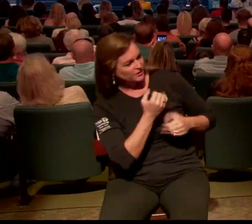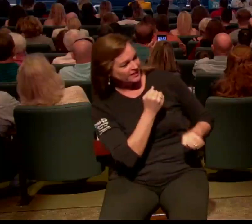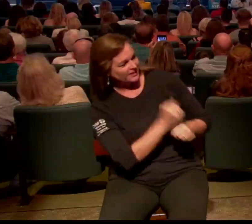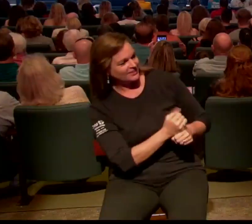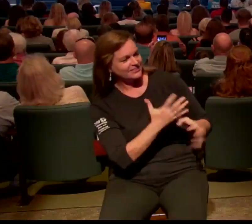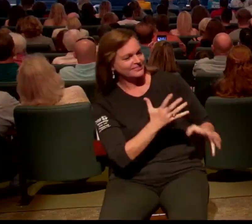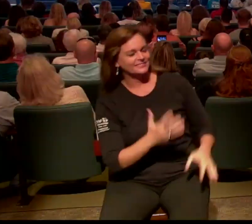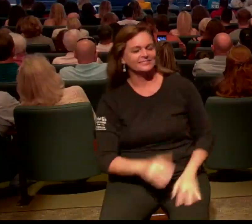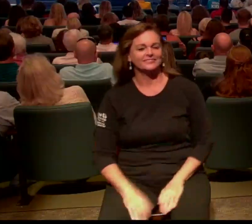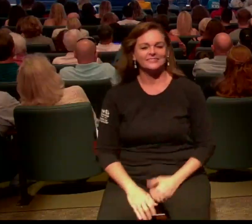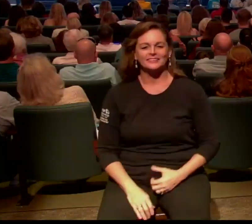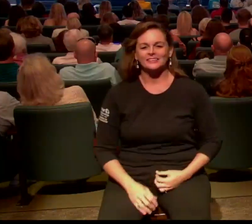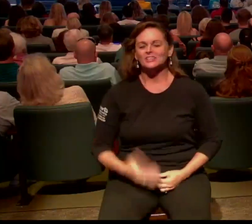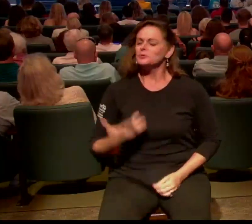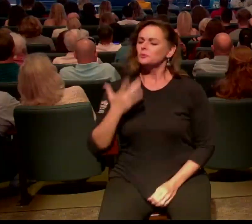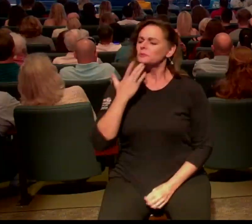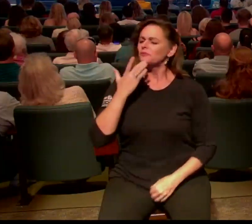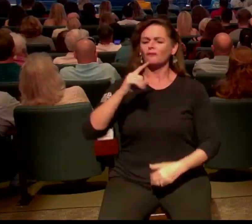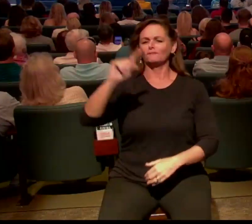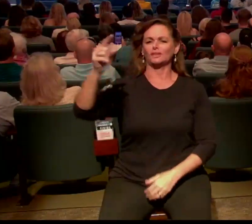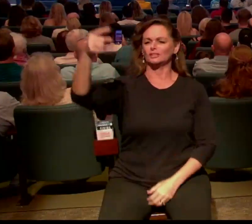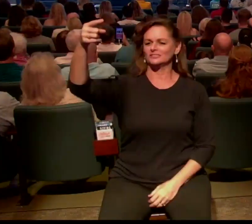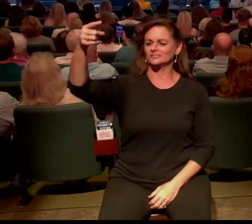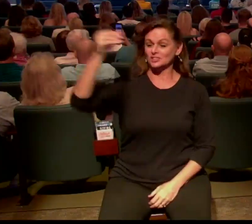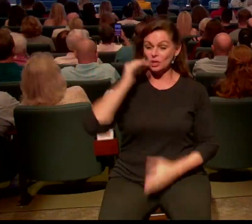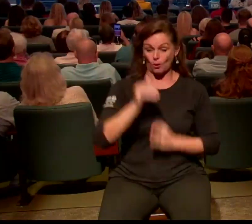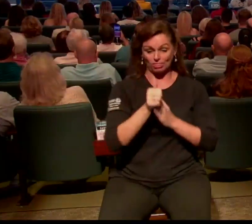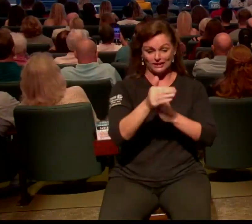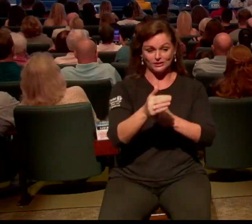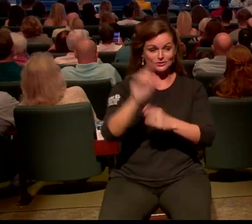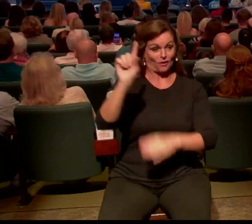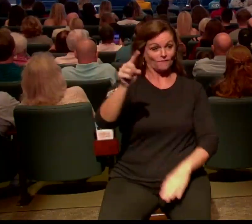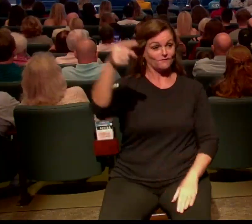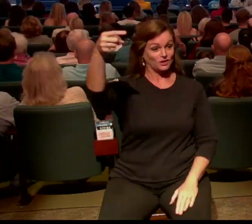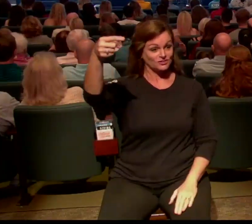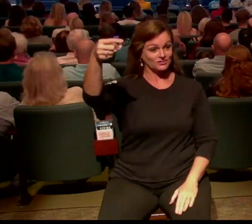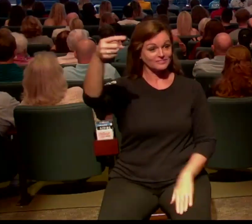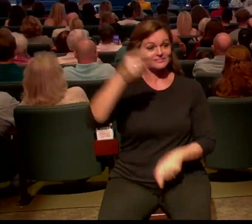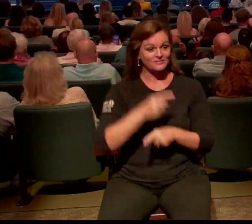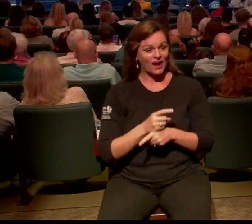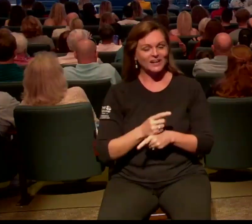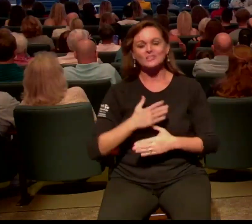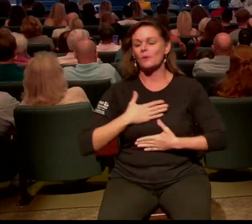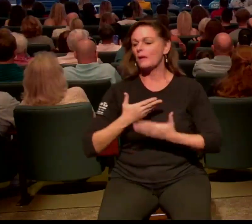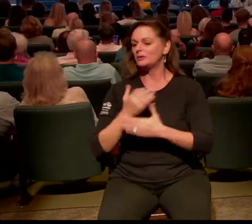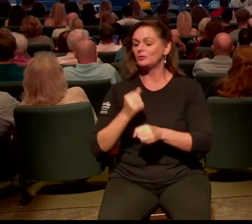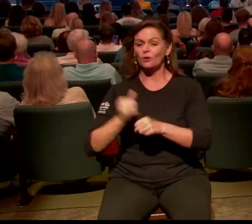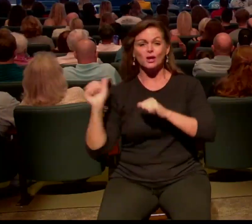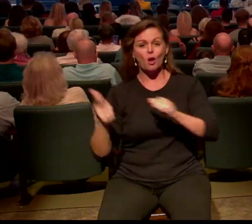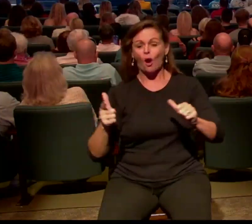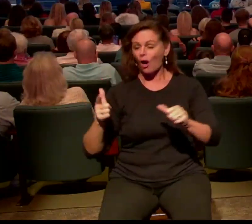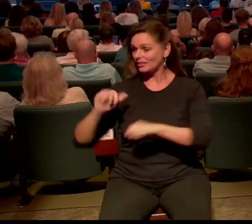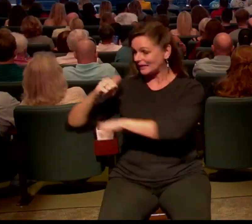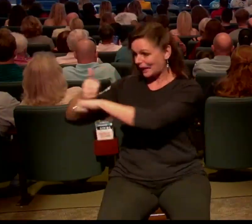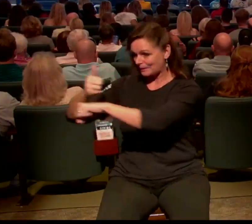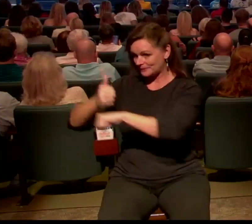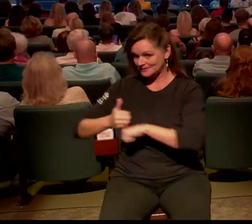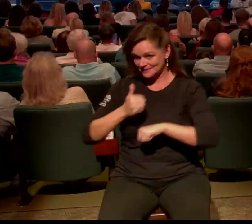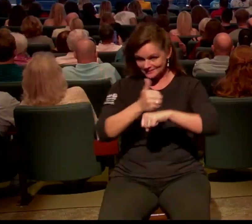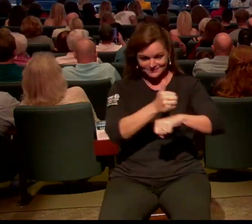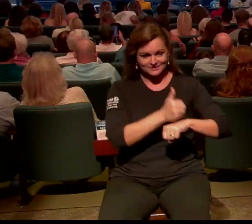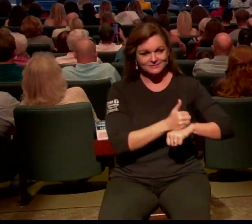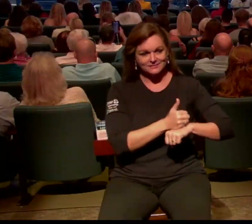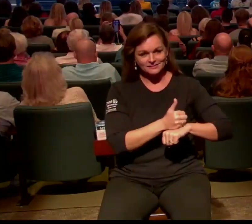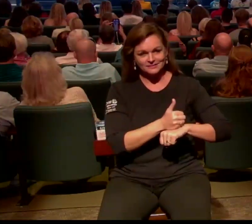You know, we just like to be first, don't we, huh? Leaders go first, and so Happy New Year to you. To all of our campuses, today we want